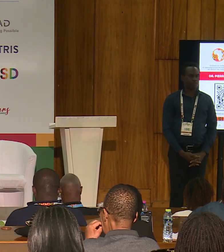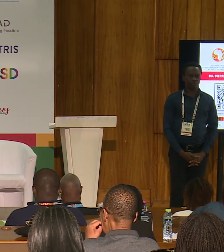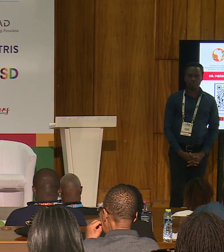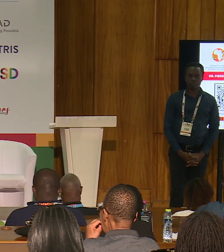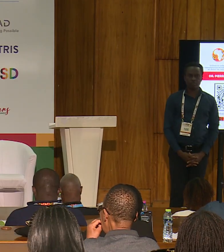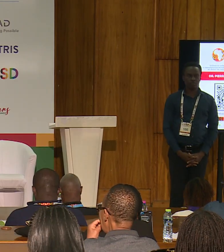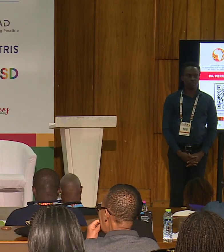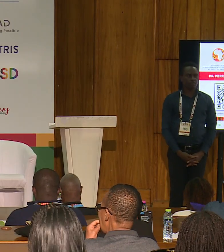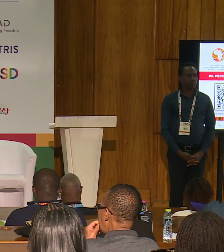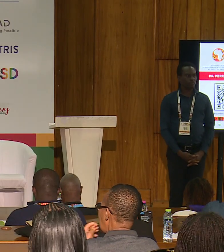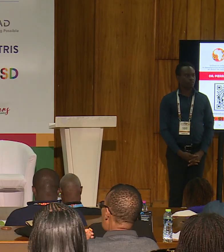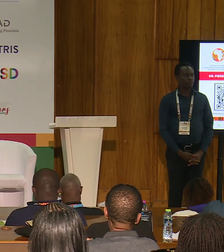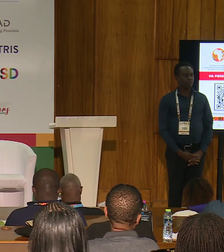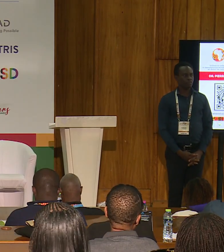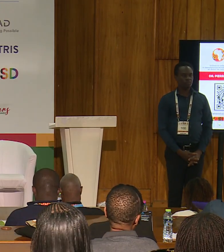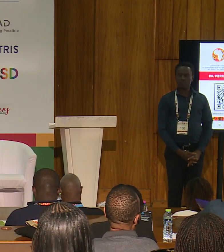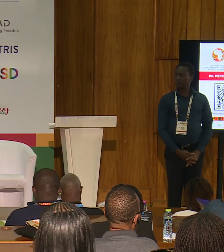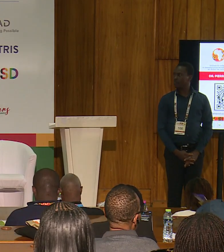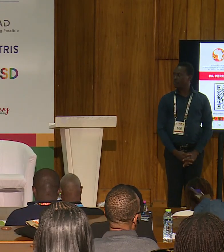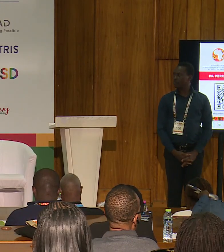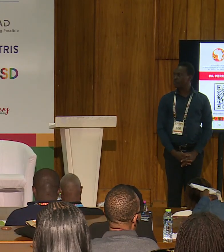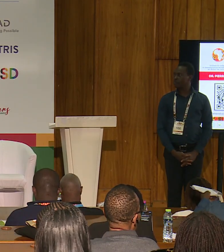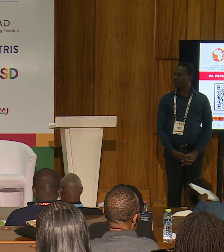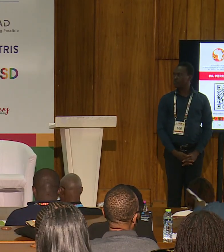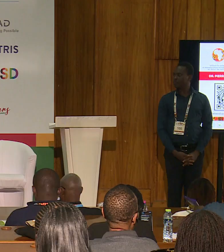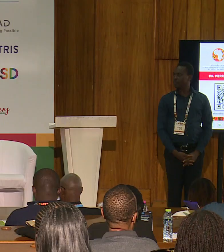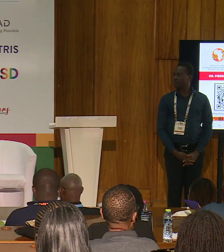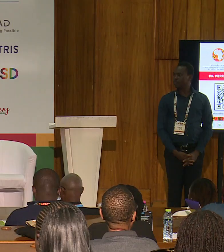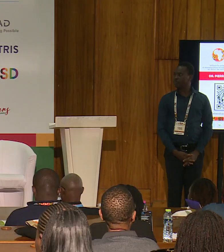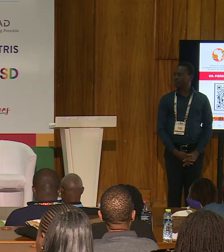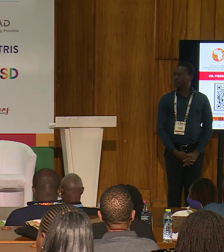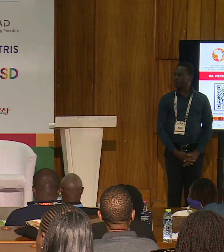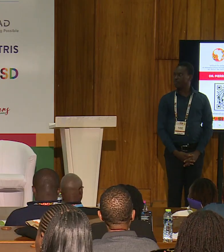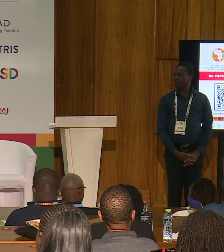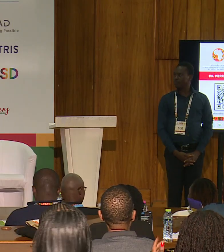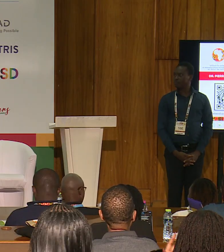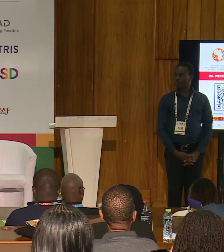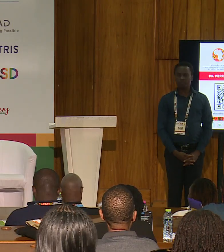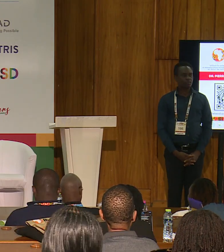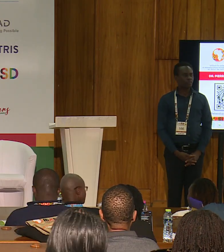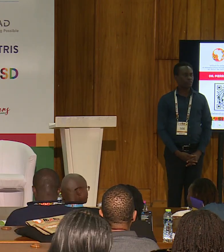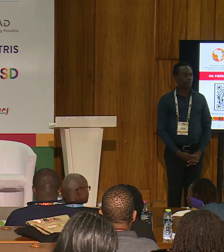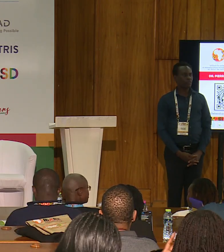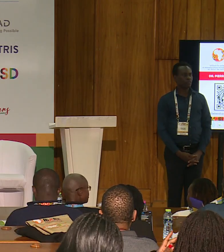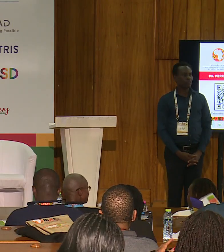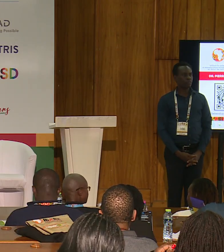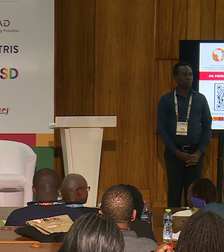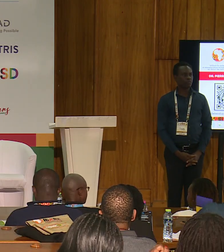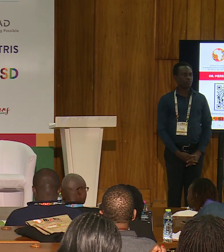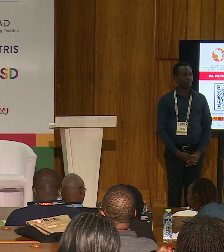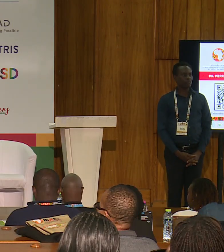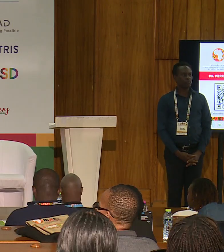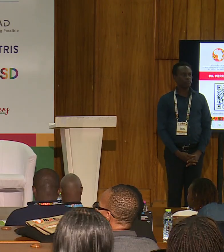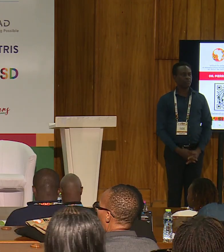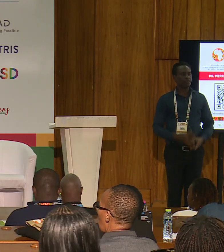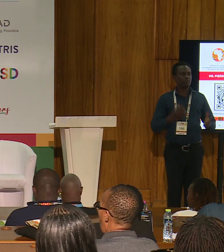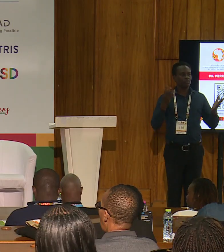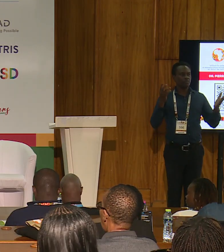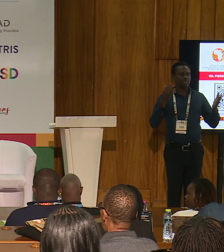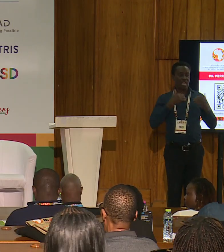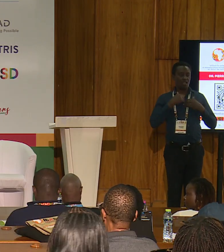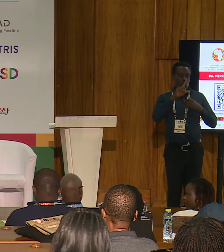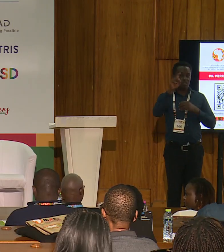Please come in. We will take two here and 1 here. Thanks. Okay. Hi, everyone. I have